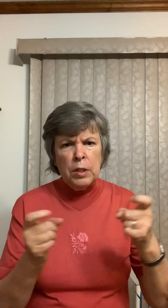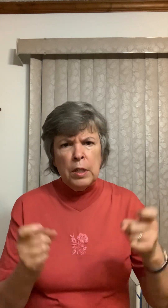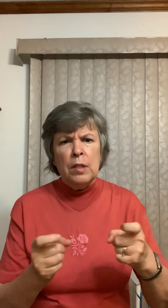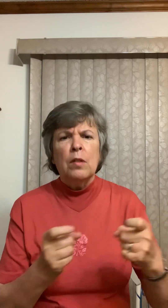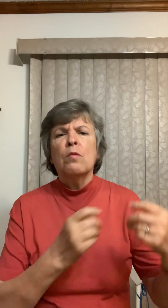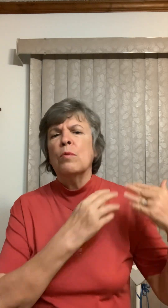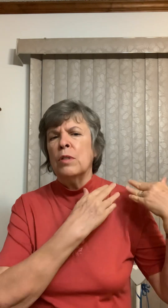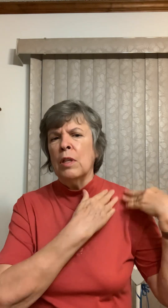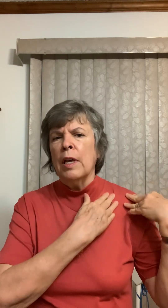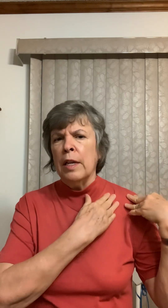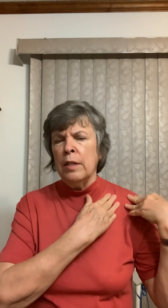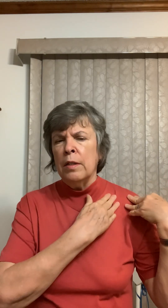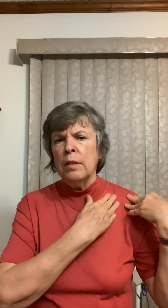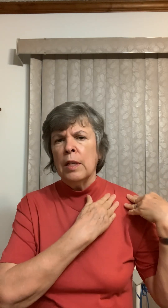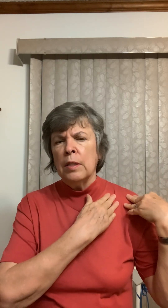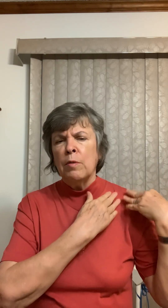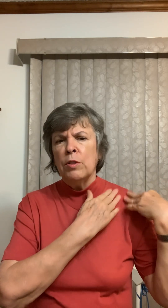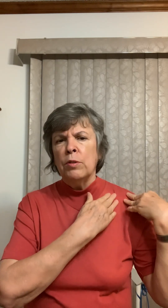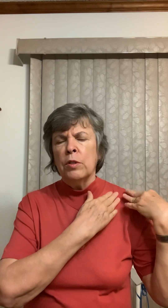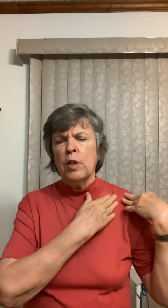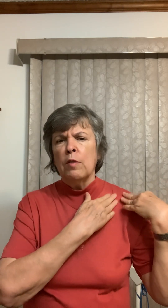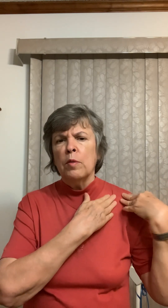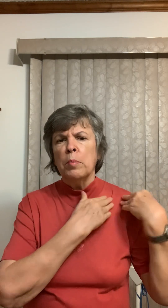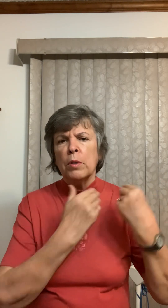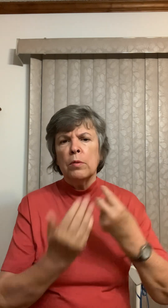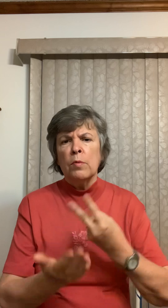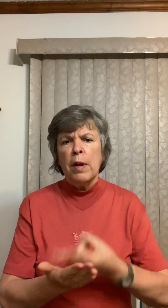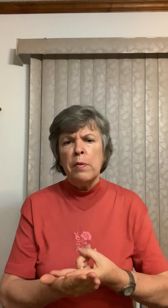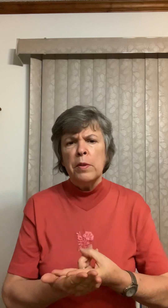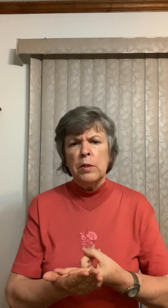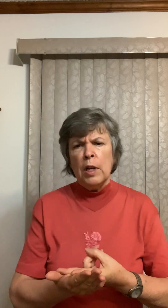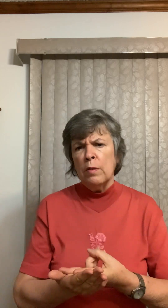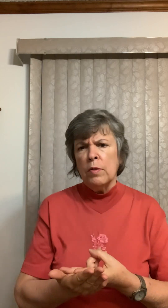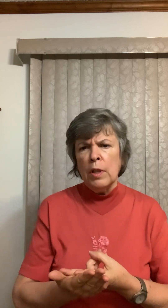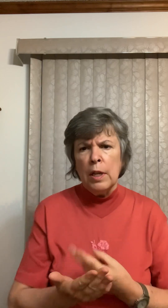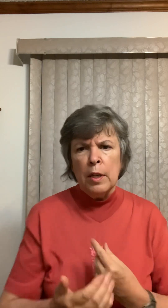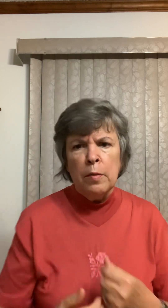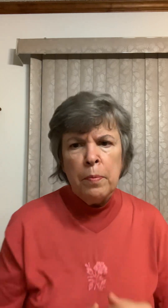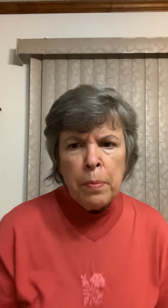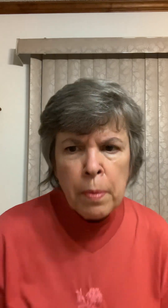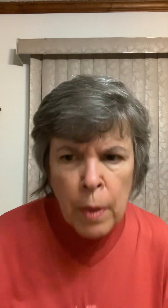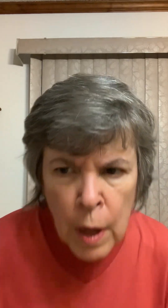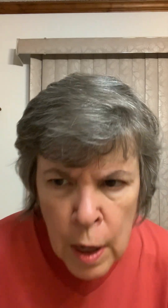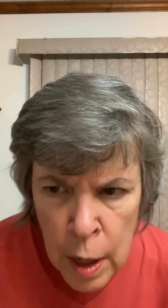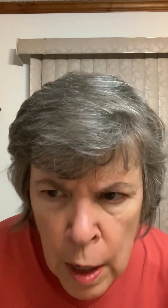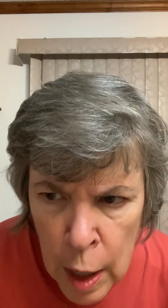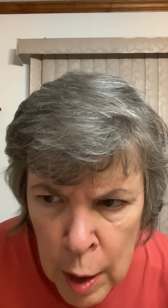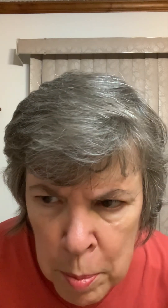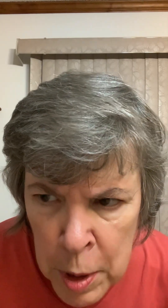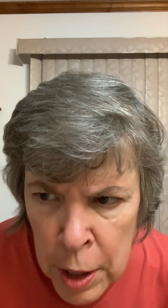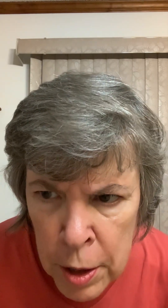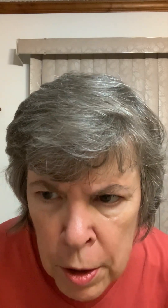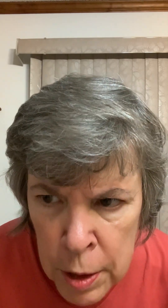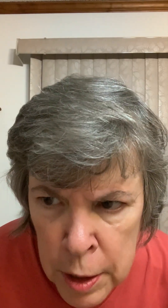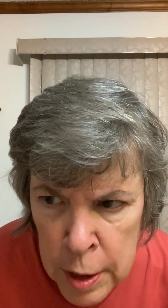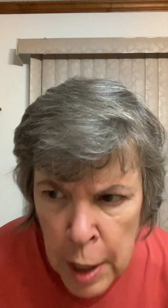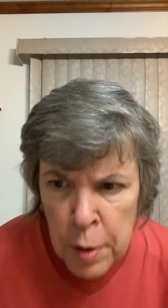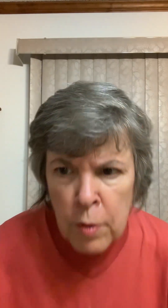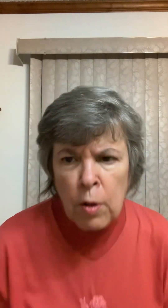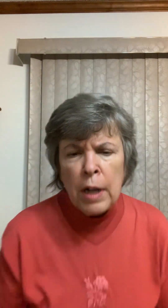sin was laid. I would use the sign for burden rather than the sign for lay. Here in the death of Christ